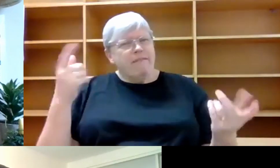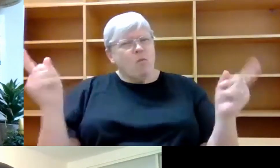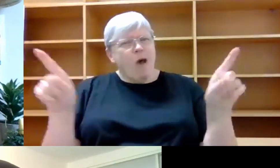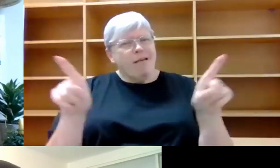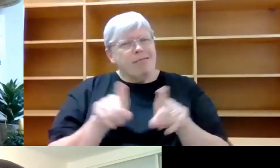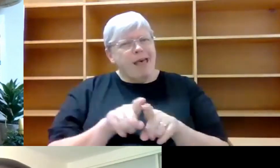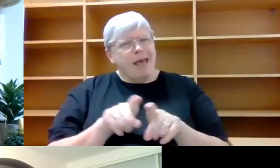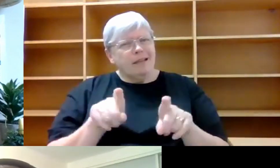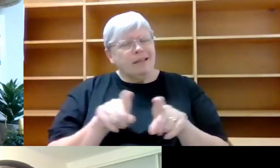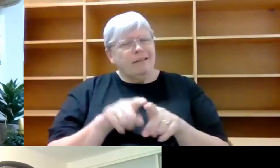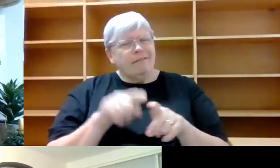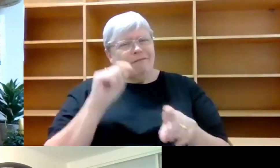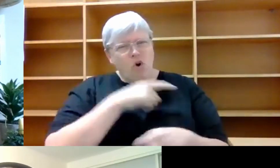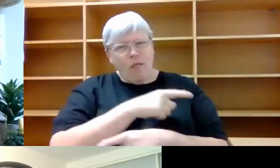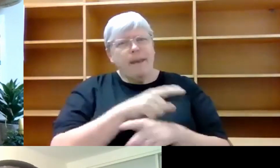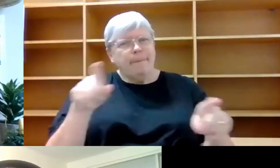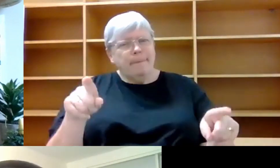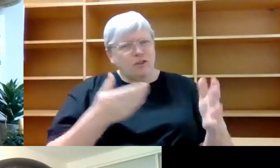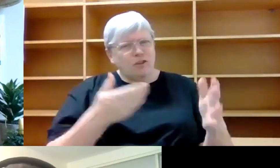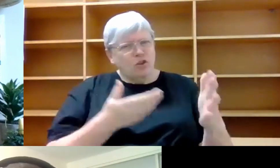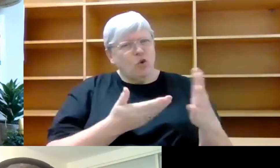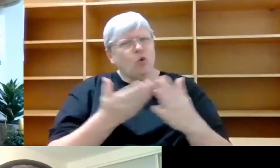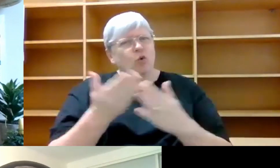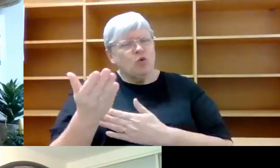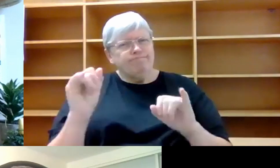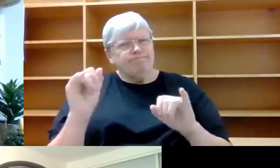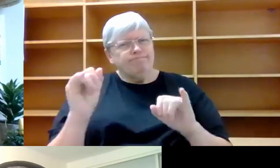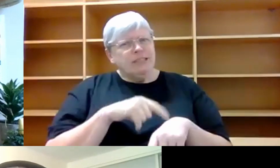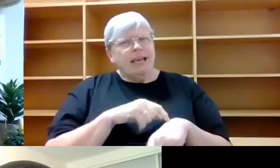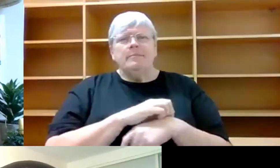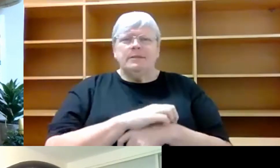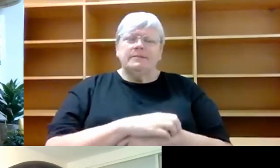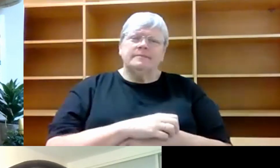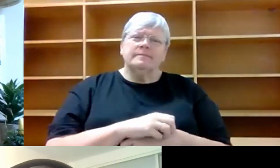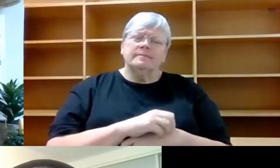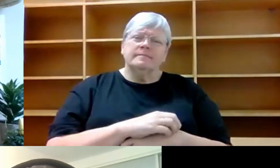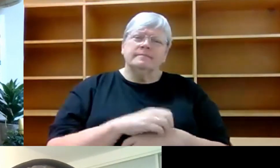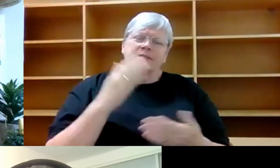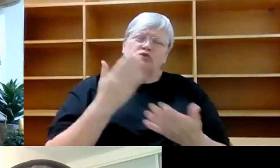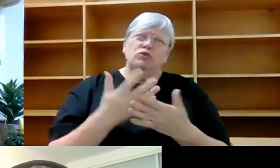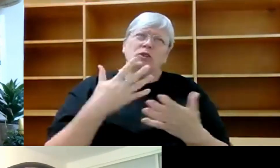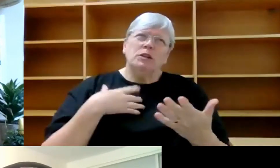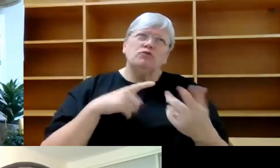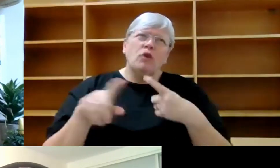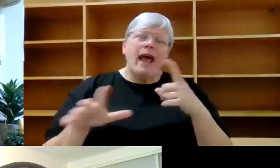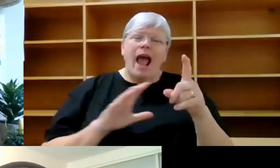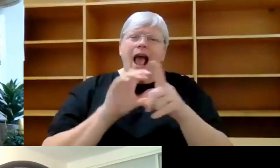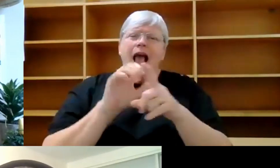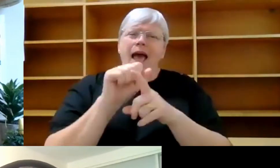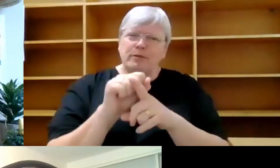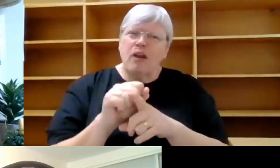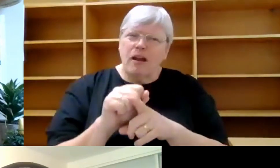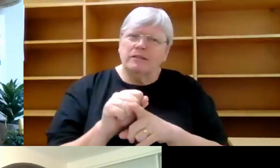experiences are like for them as they go through this traumatic time. And so I really wanted to try and capture that if I could,